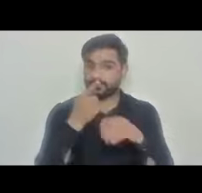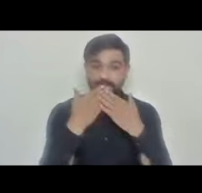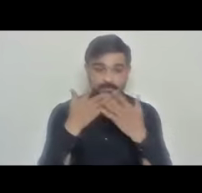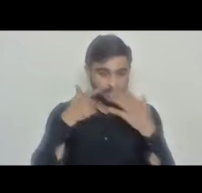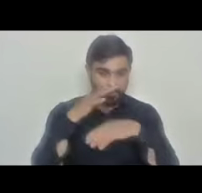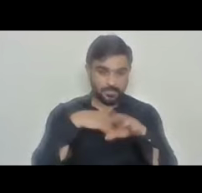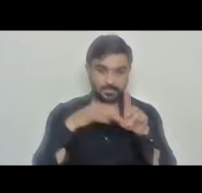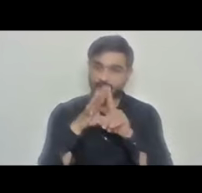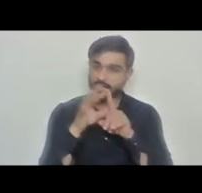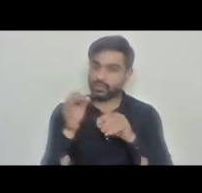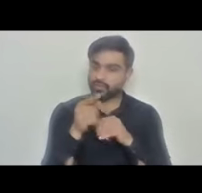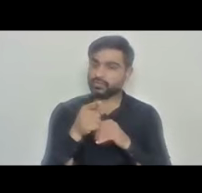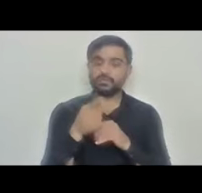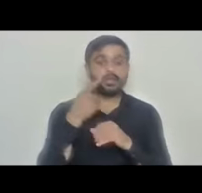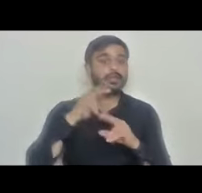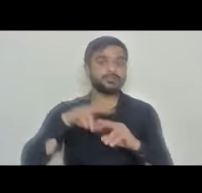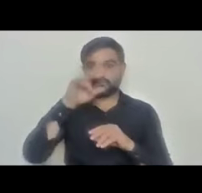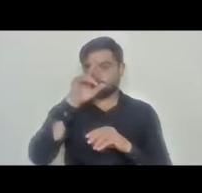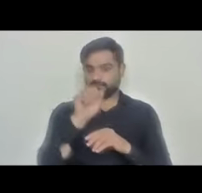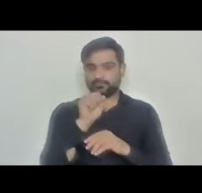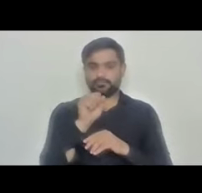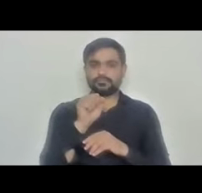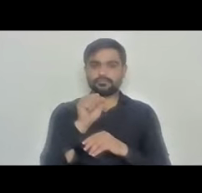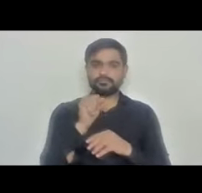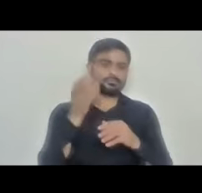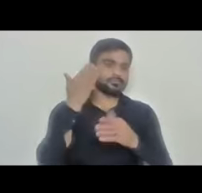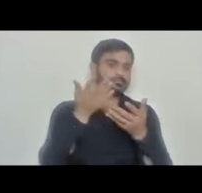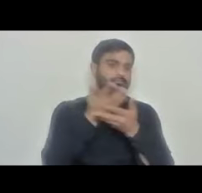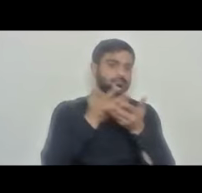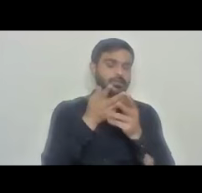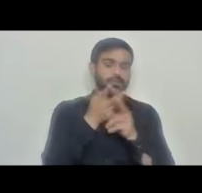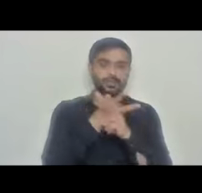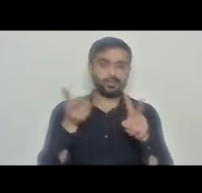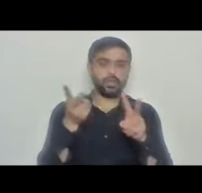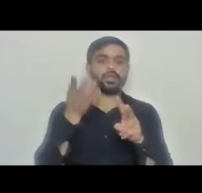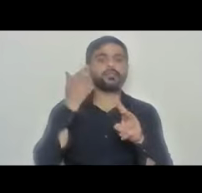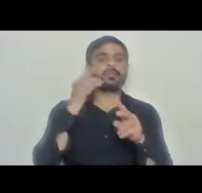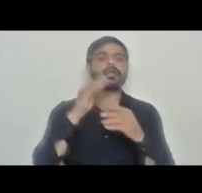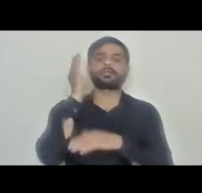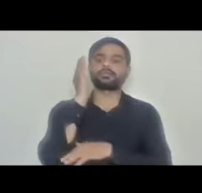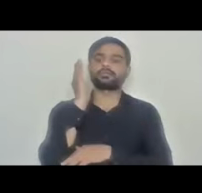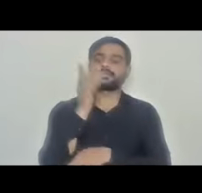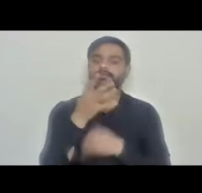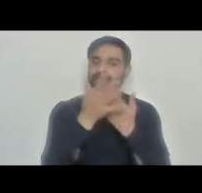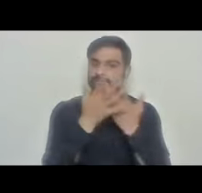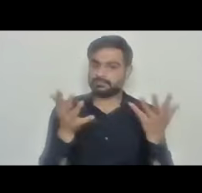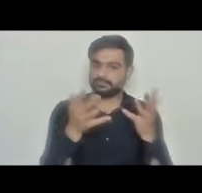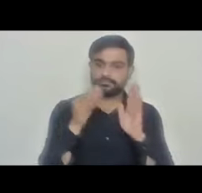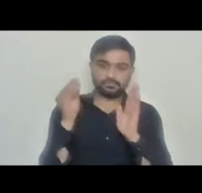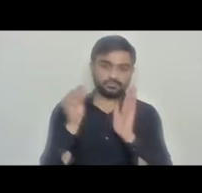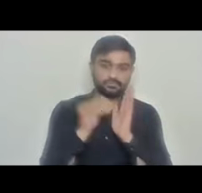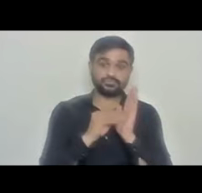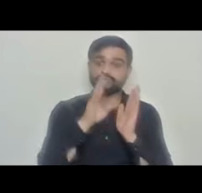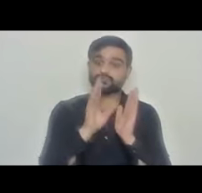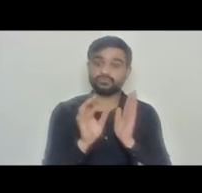statistical tests will, so if you remember that I discussed about variables in the last session, those are the things that you